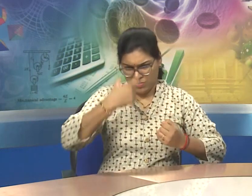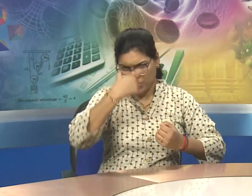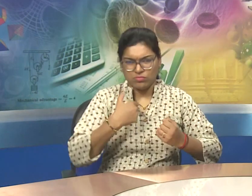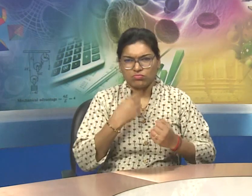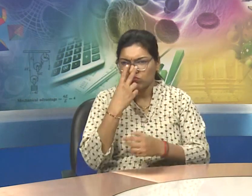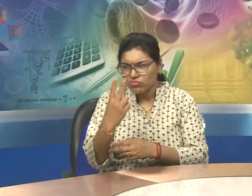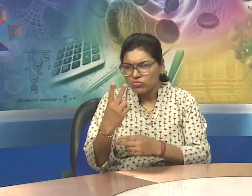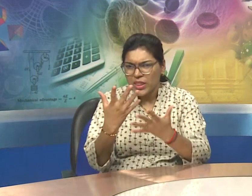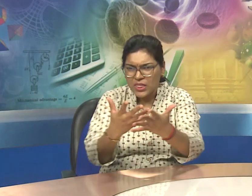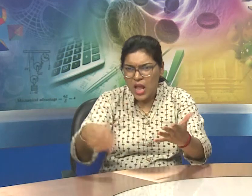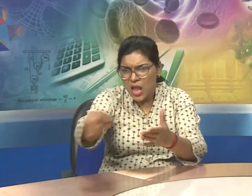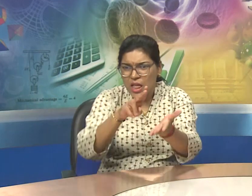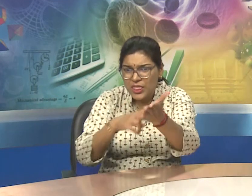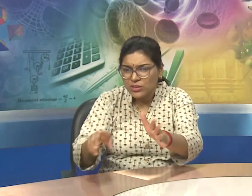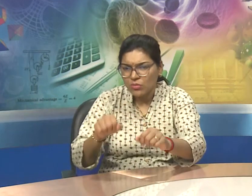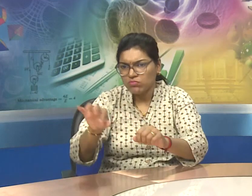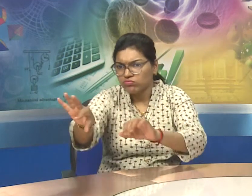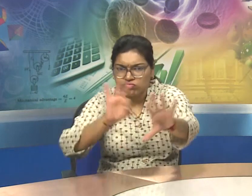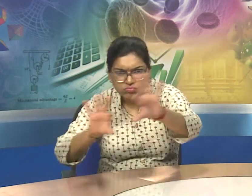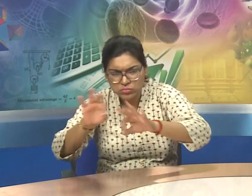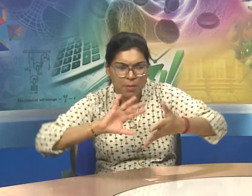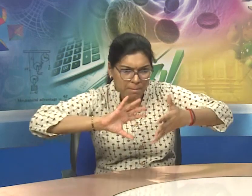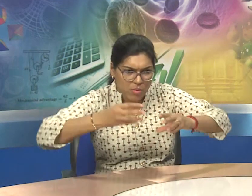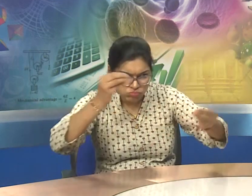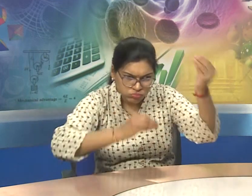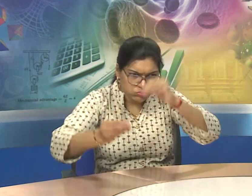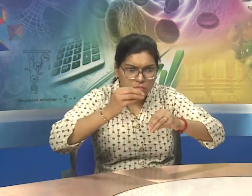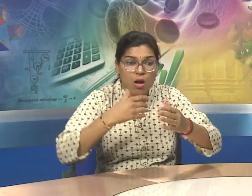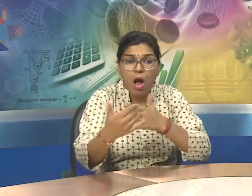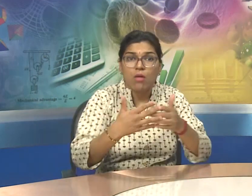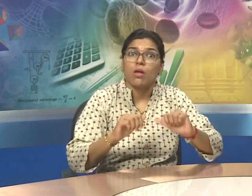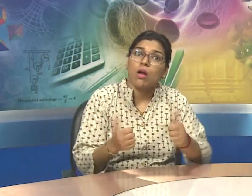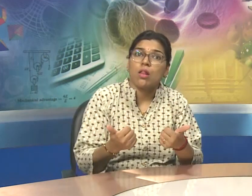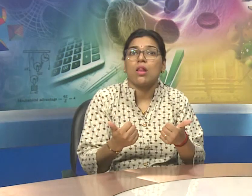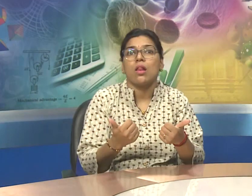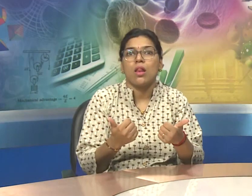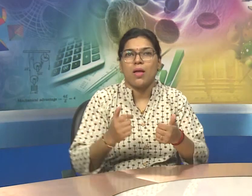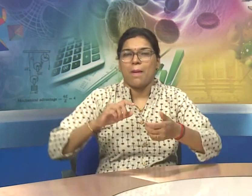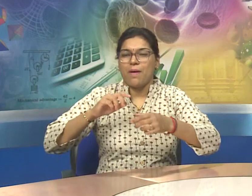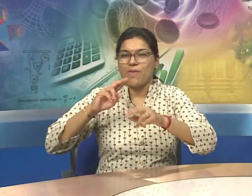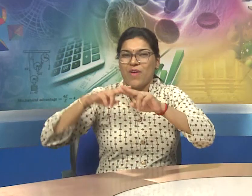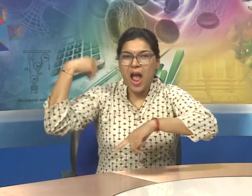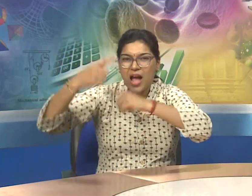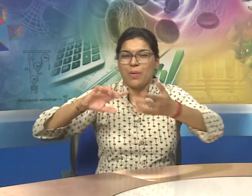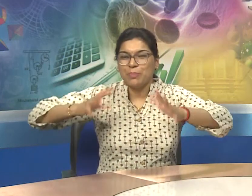government bodies, and also prestigious awards such as